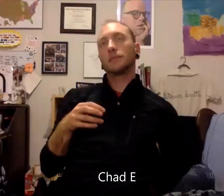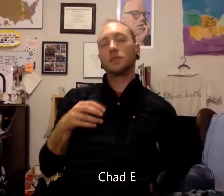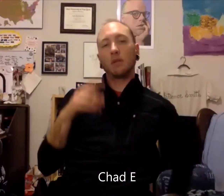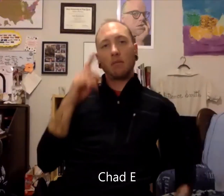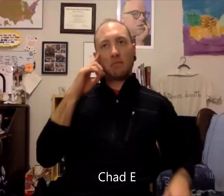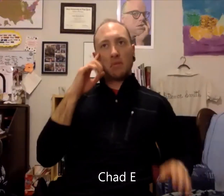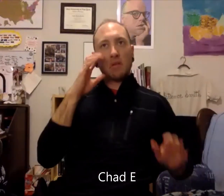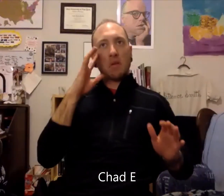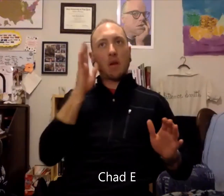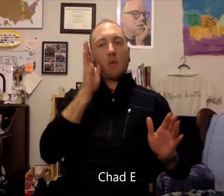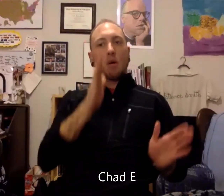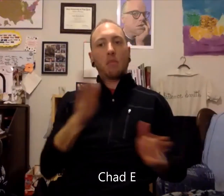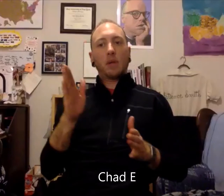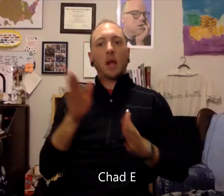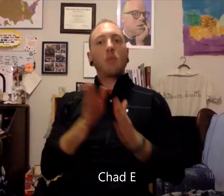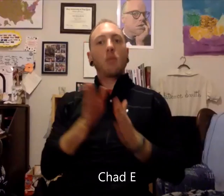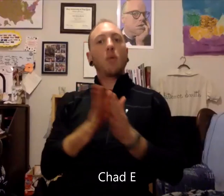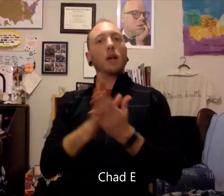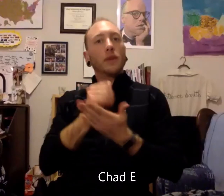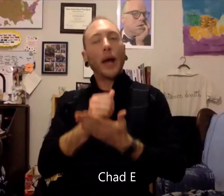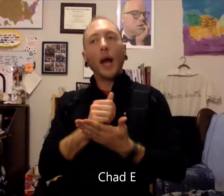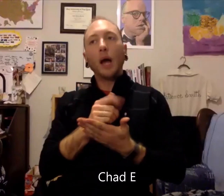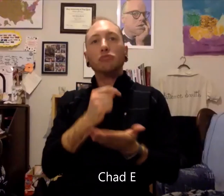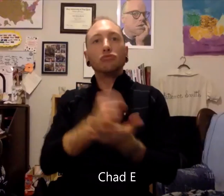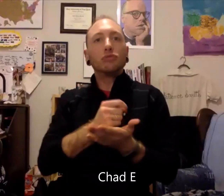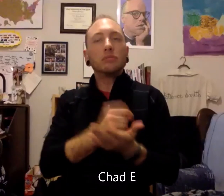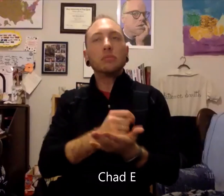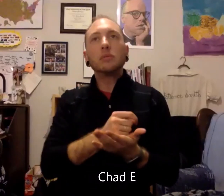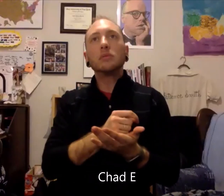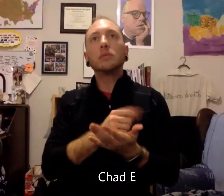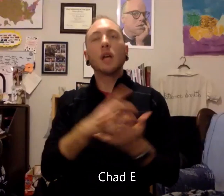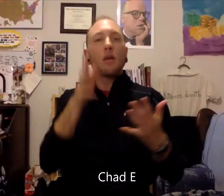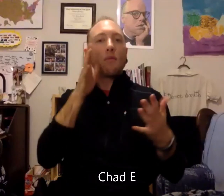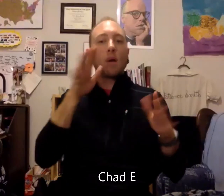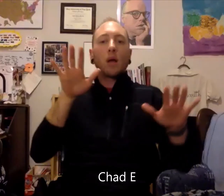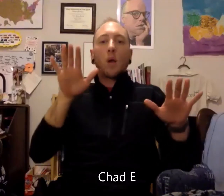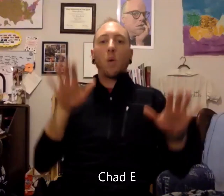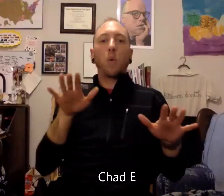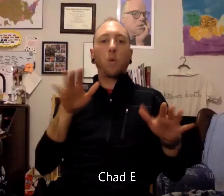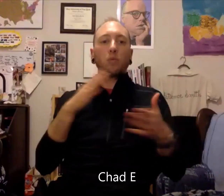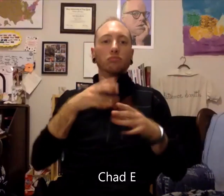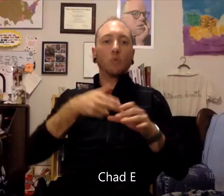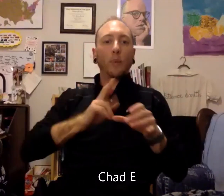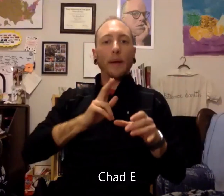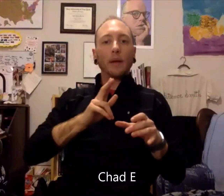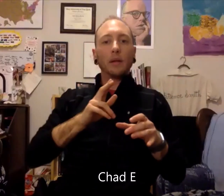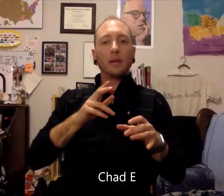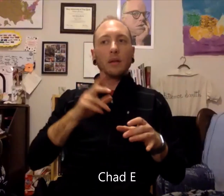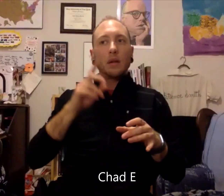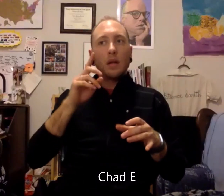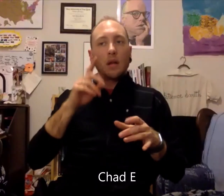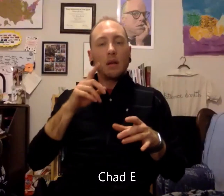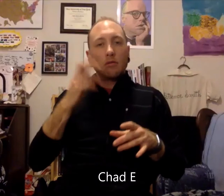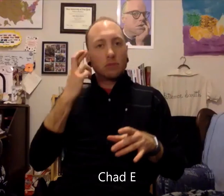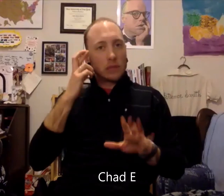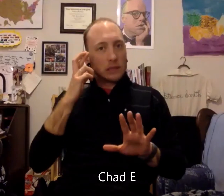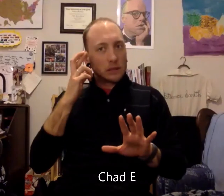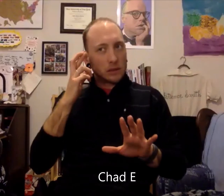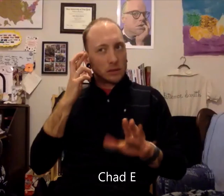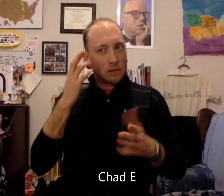get help, go to treatment, get my life together, not knowing that might not be possible. So my dad came and got me. He was